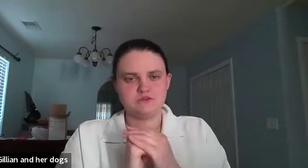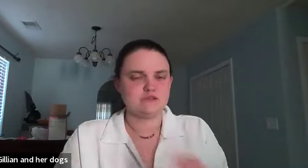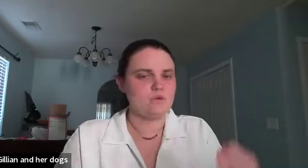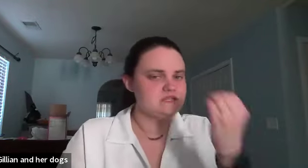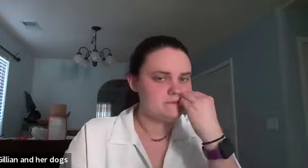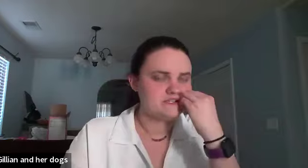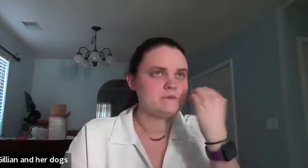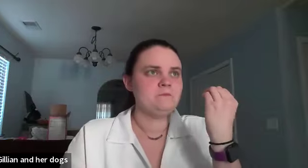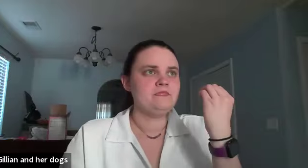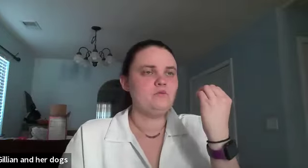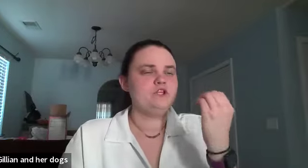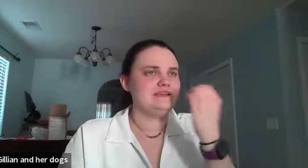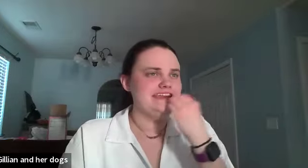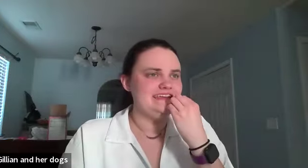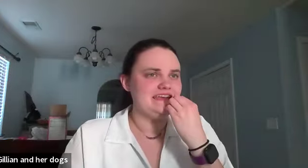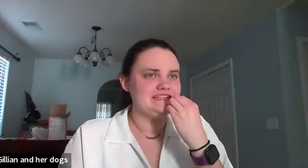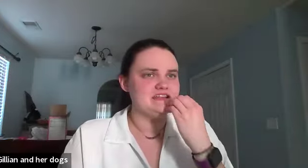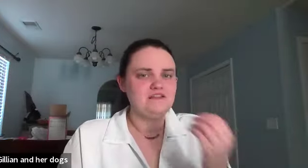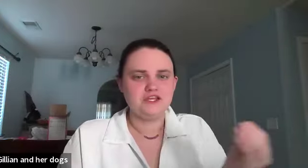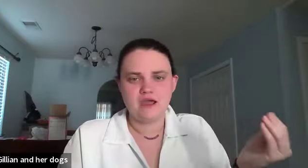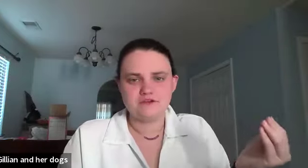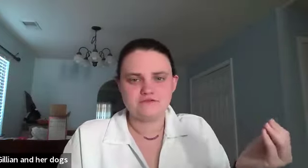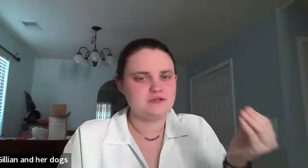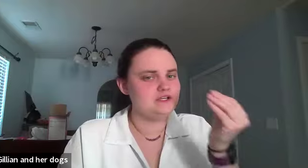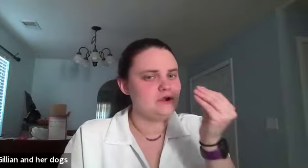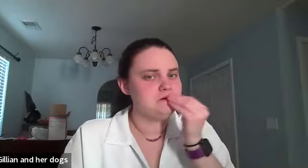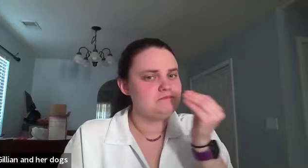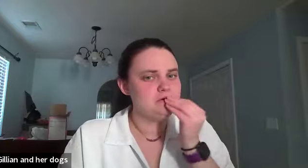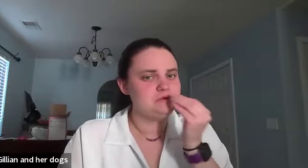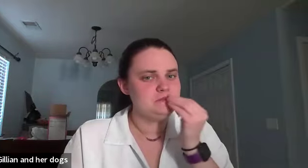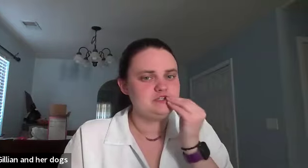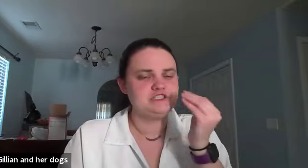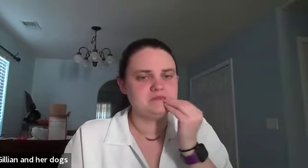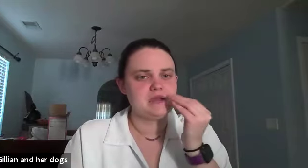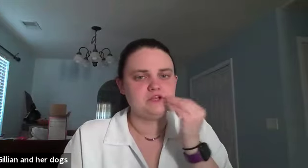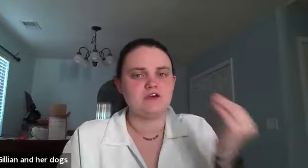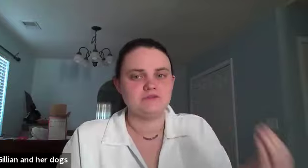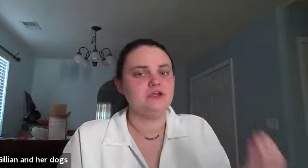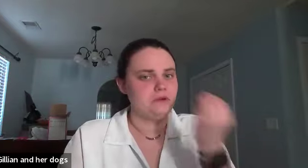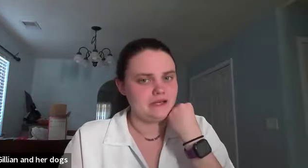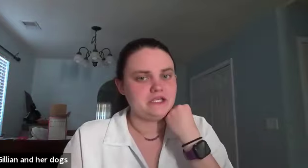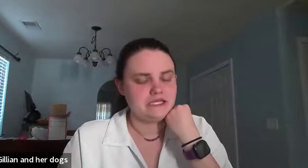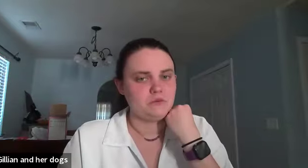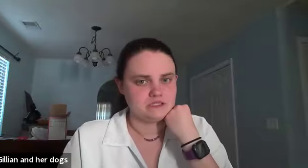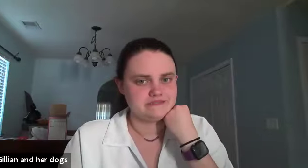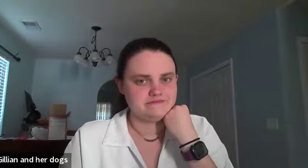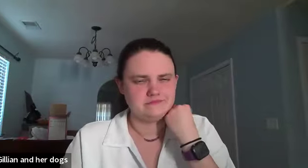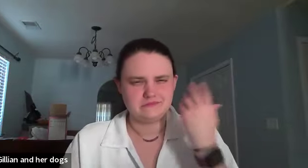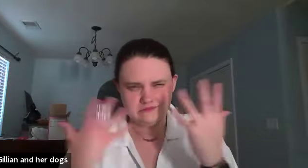with this the one time because when you're eating, it's not like you have your food and you go boop, boop, boop, and you just keep tapping your mouth. You put it in, you eat it once.